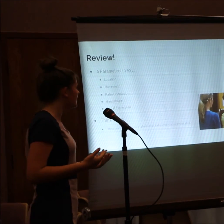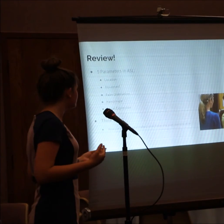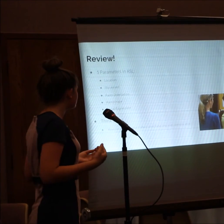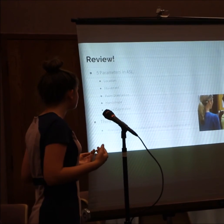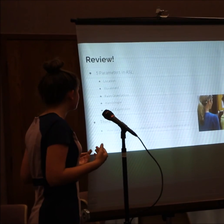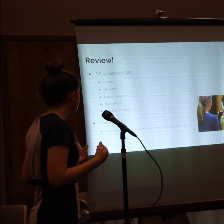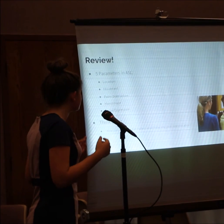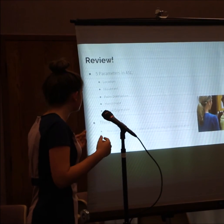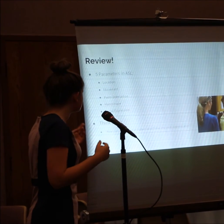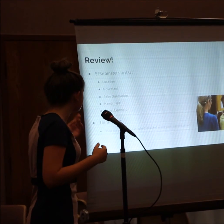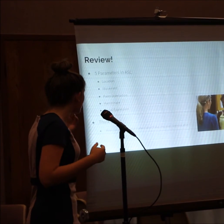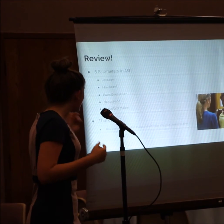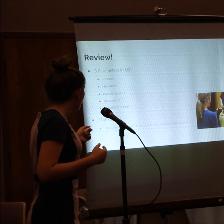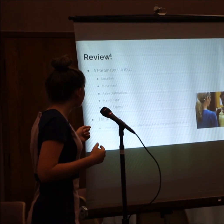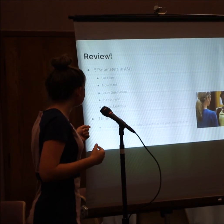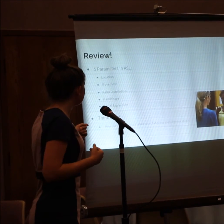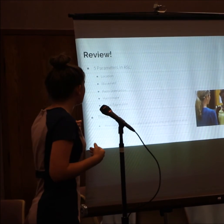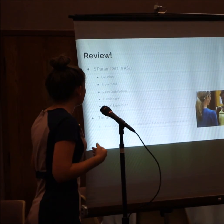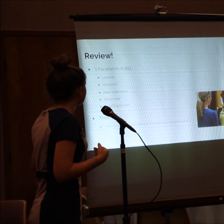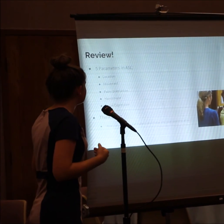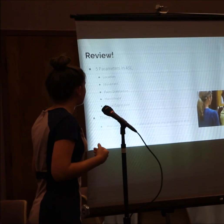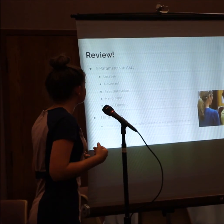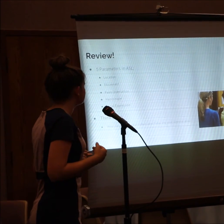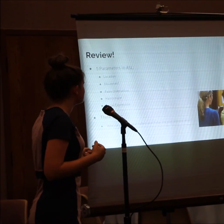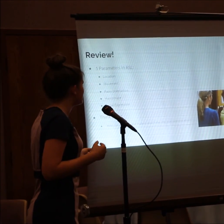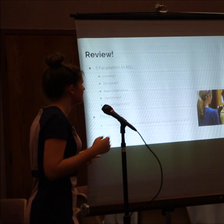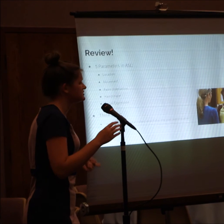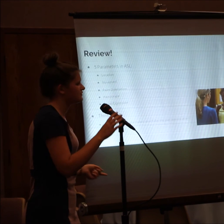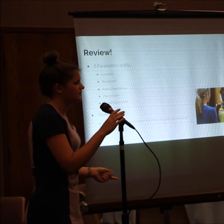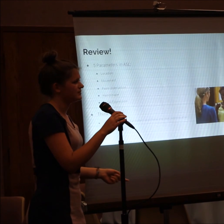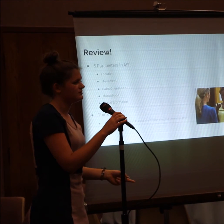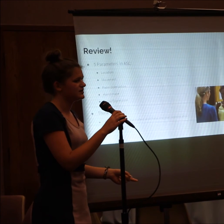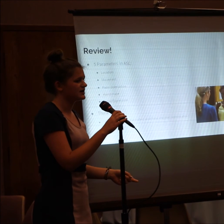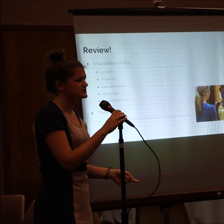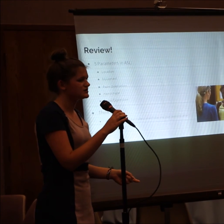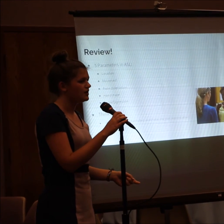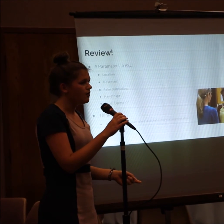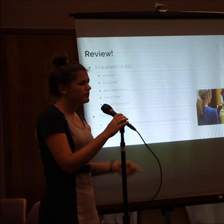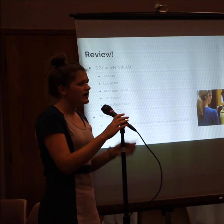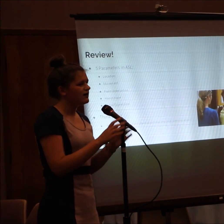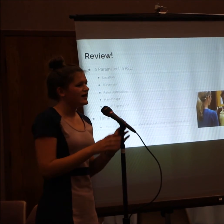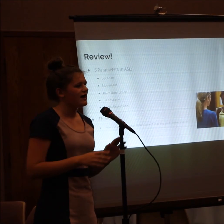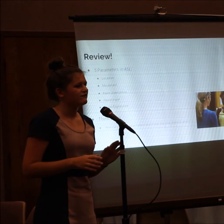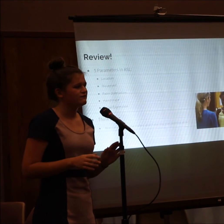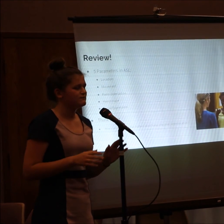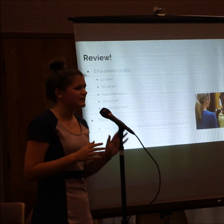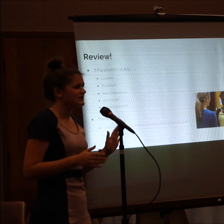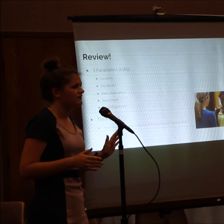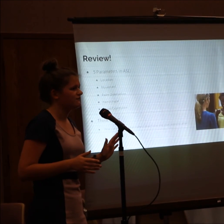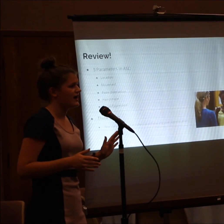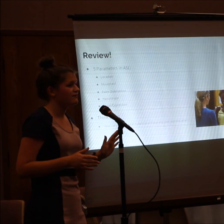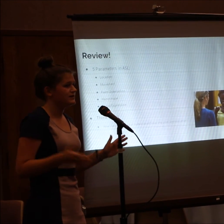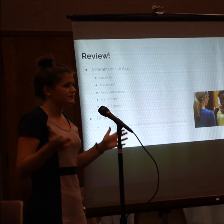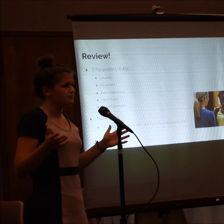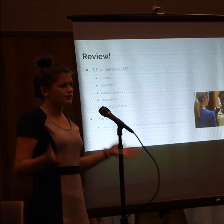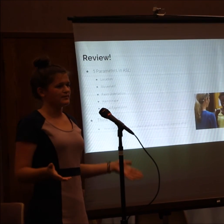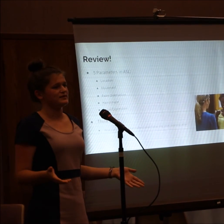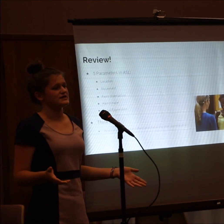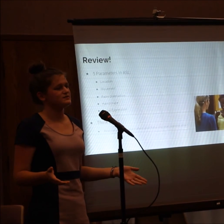But I want you to think about this question. How can you apply what I talked to you today into your form of communication? We all have, maybe not 5, maybe more, maybe less, we